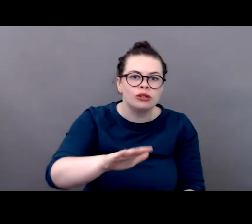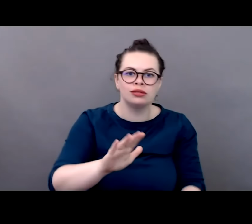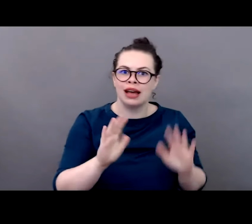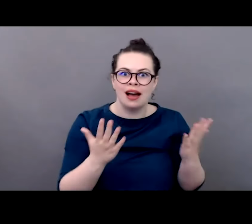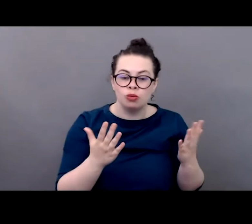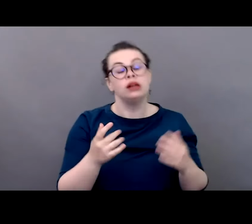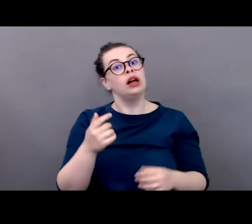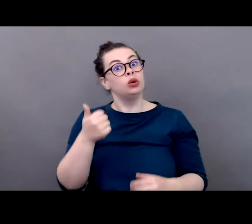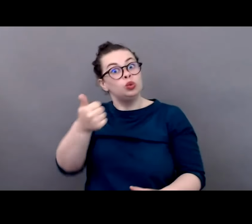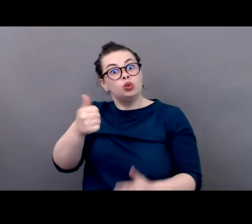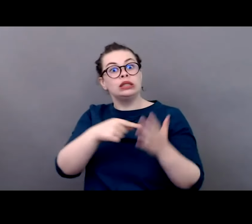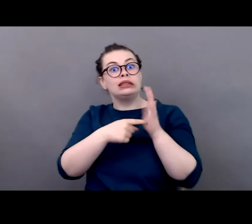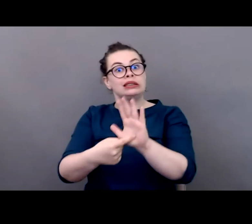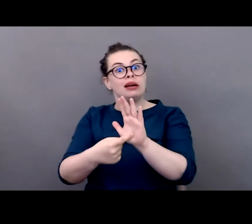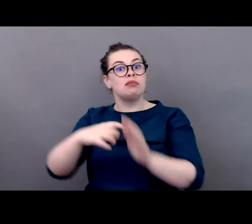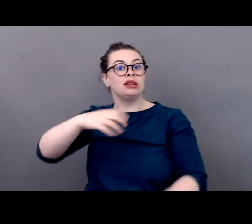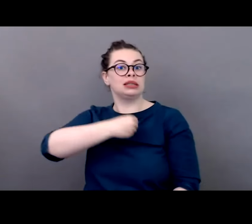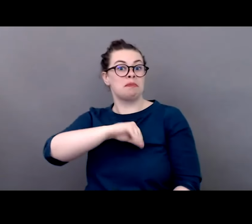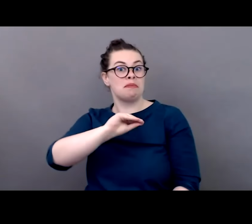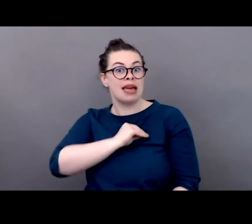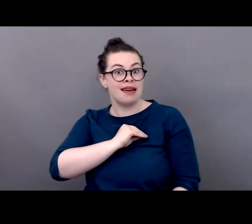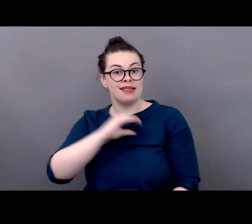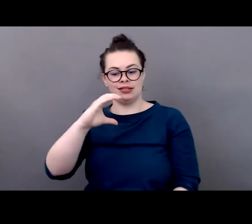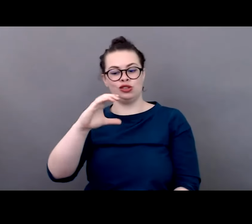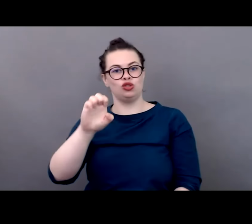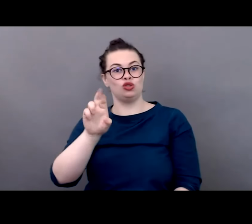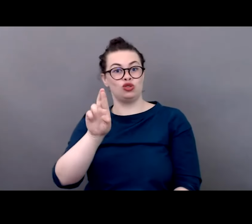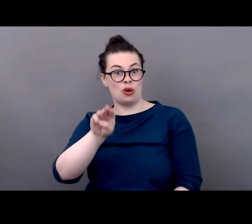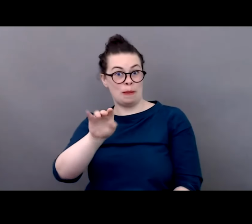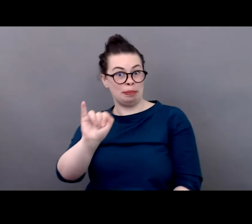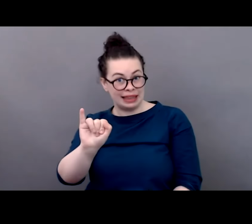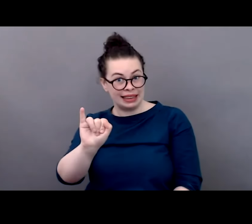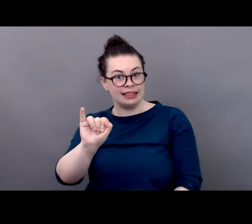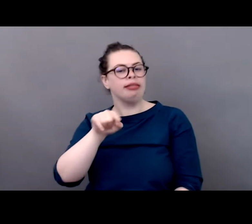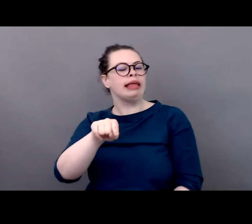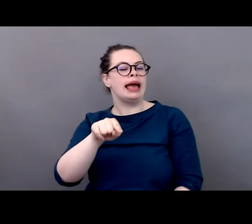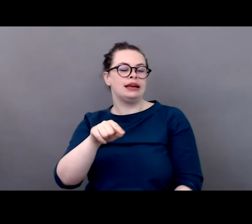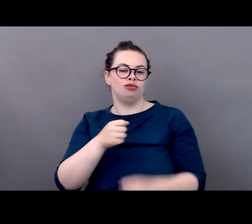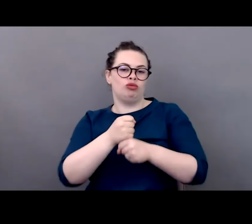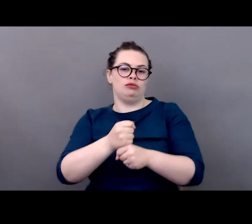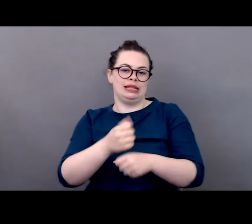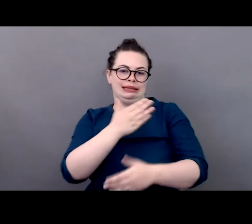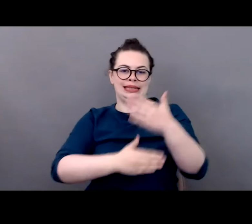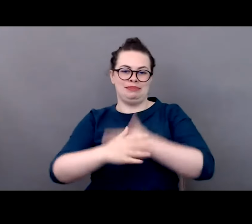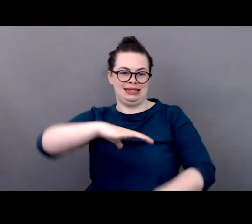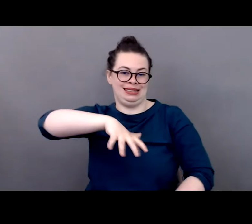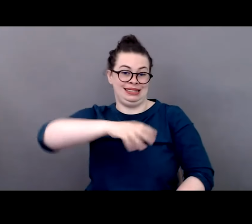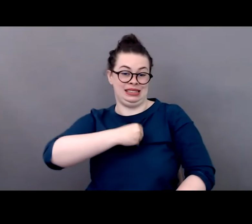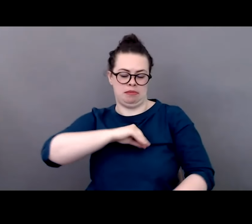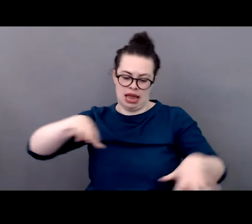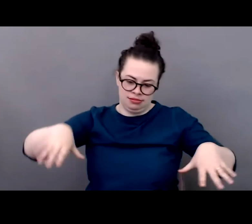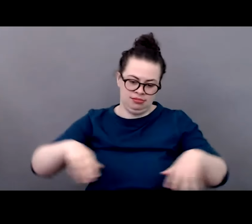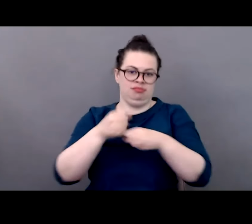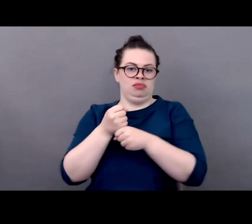by umbrella organization of Spain, I mentioned before, and there were very detailed,